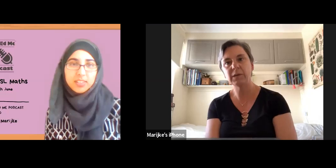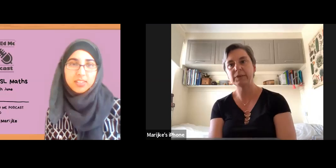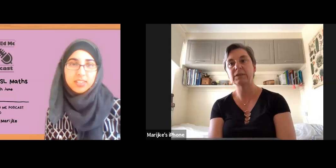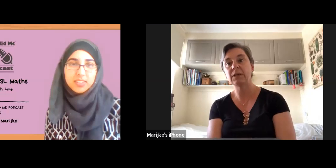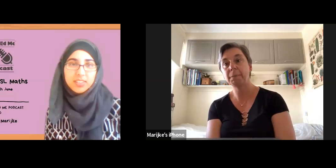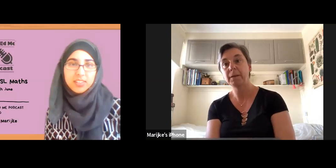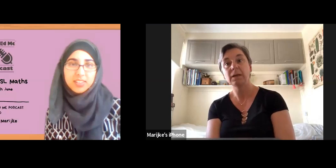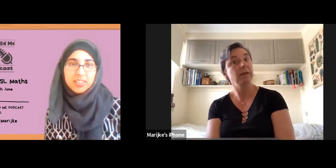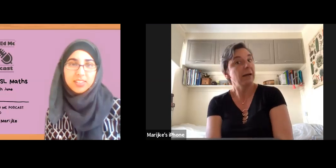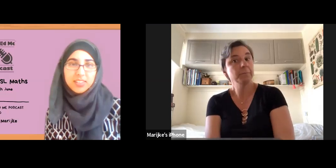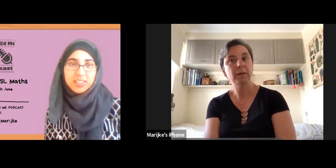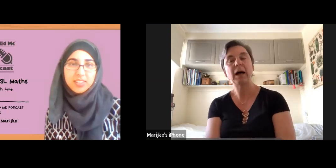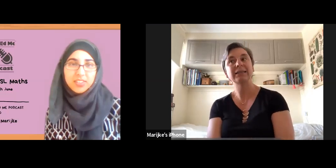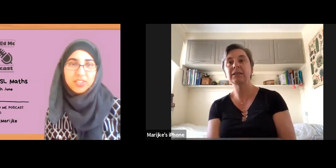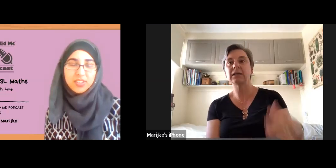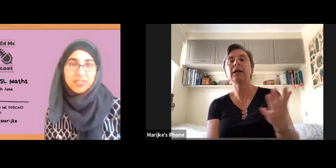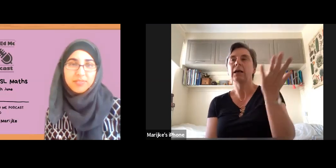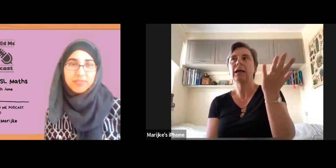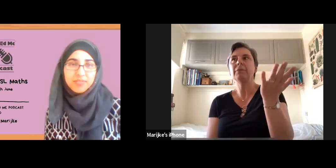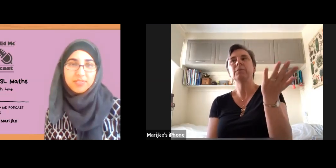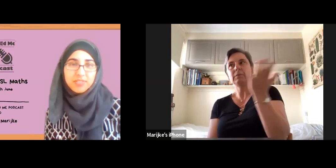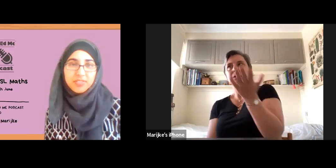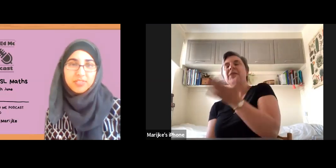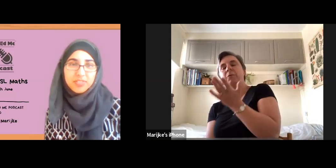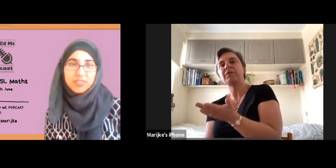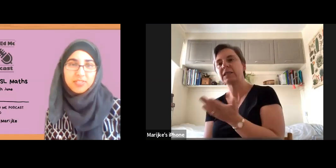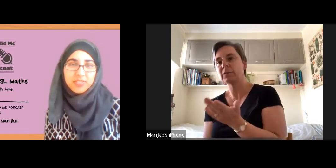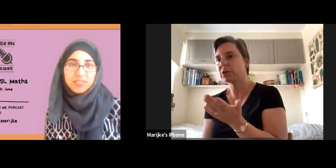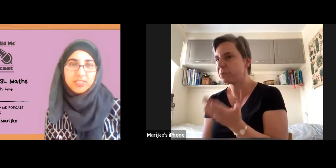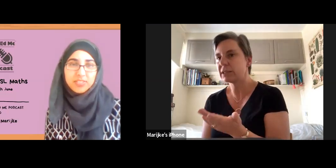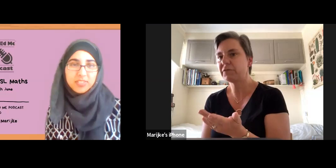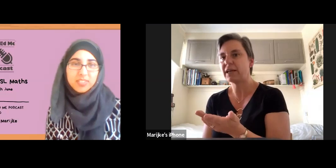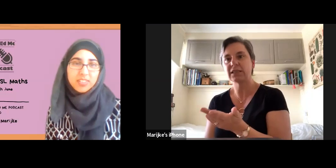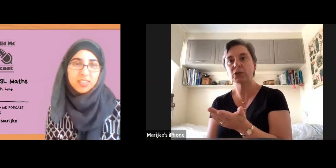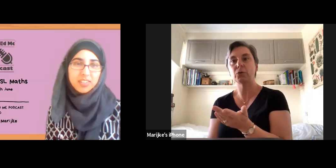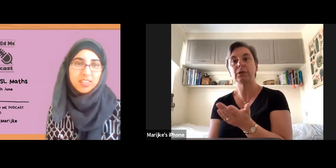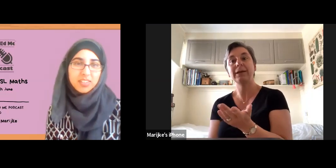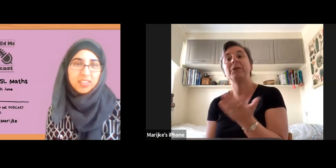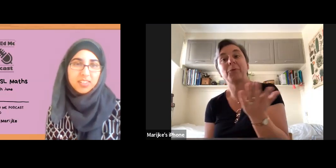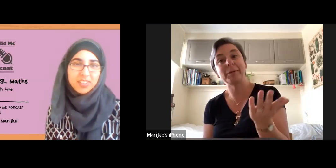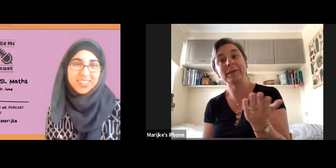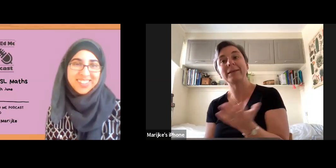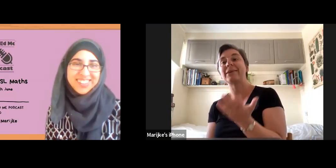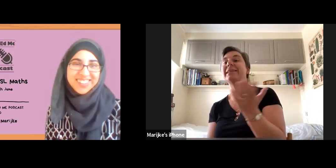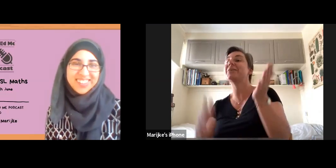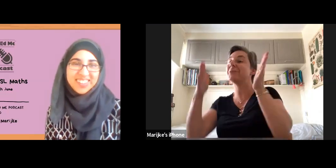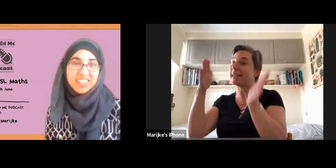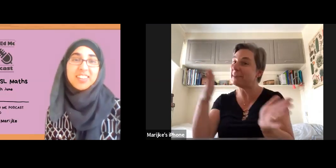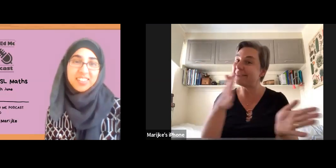But but I did. If I would have had some good careers advice in school, it would have probably been a better idea to send me in the